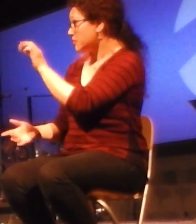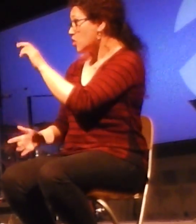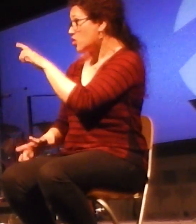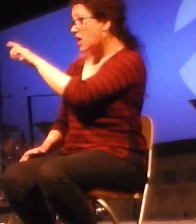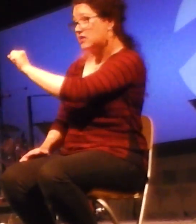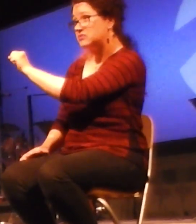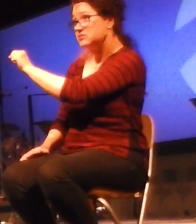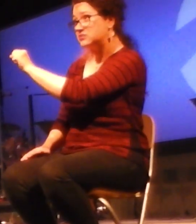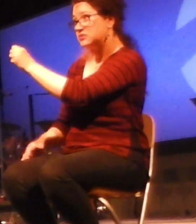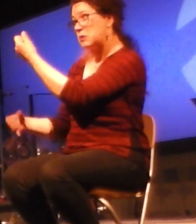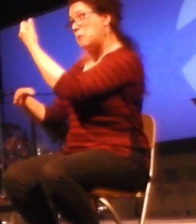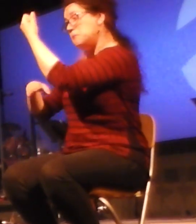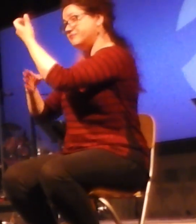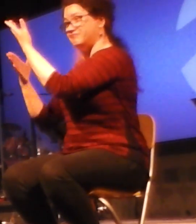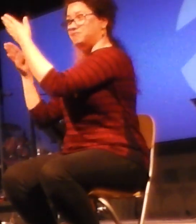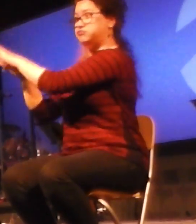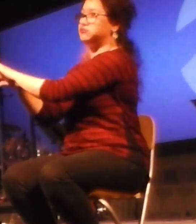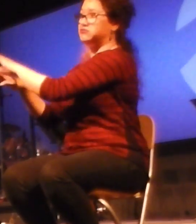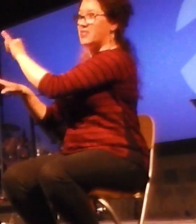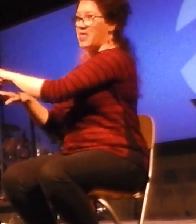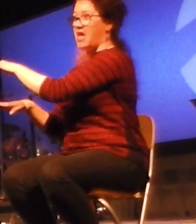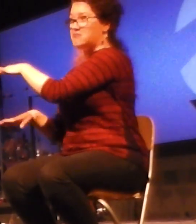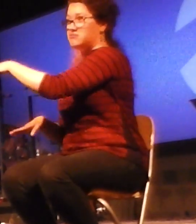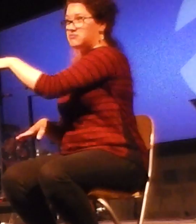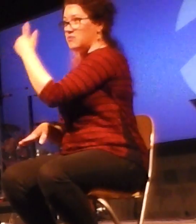Deprez shut down that division of the company.